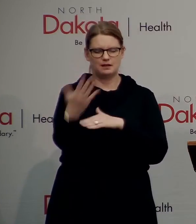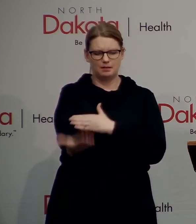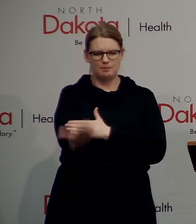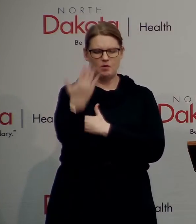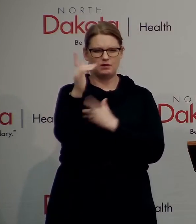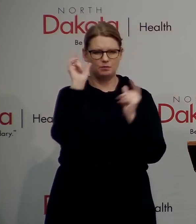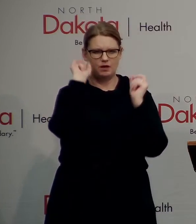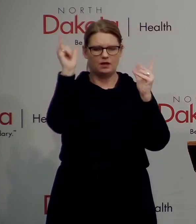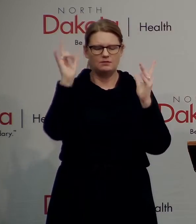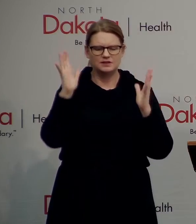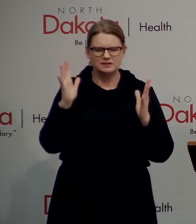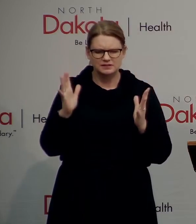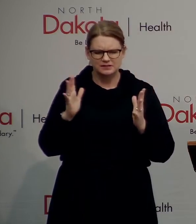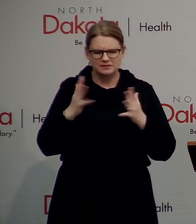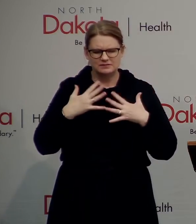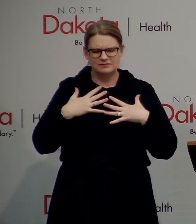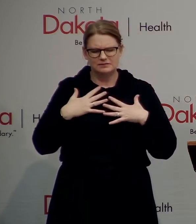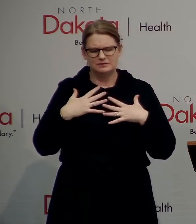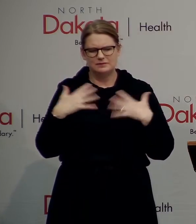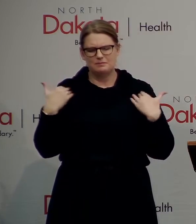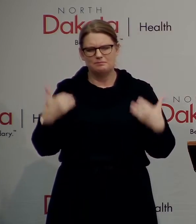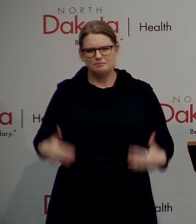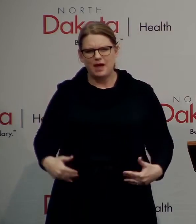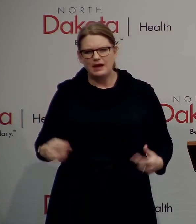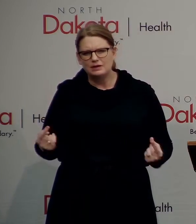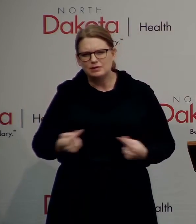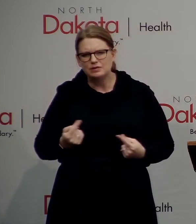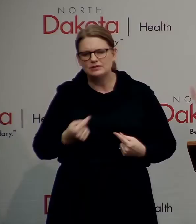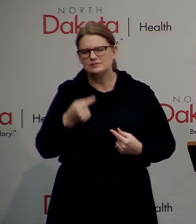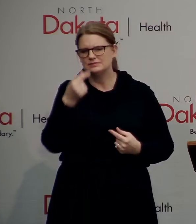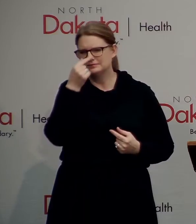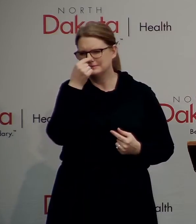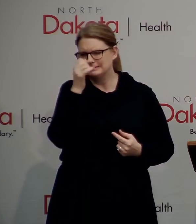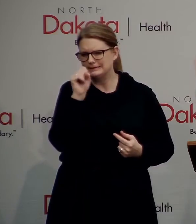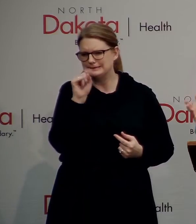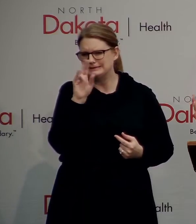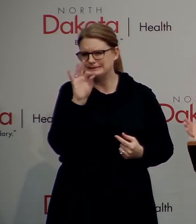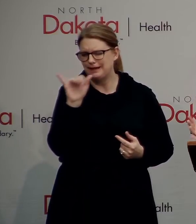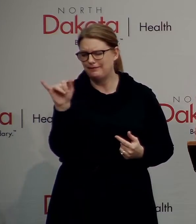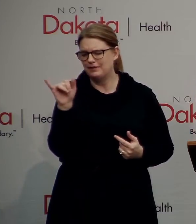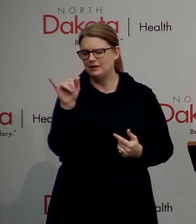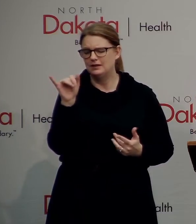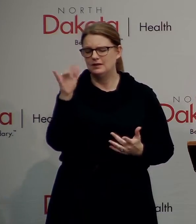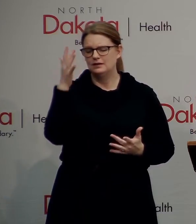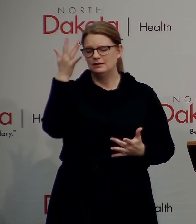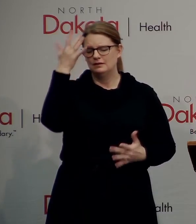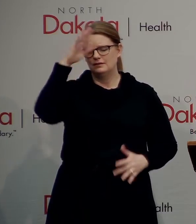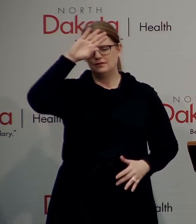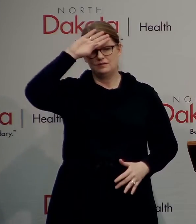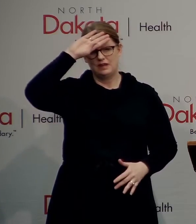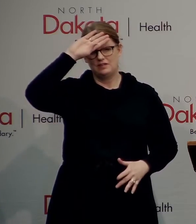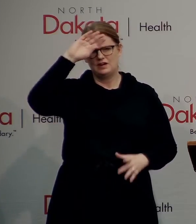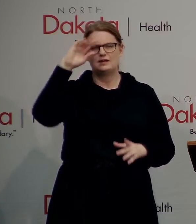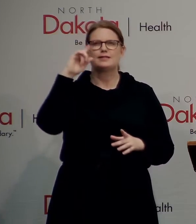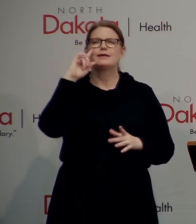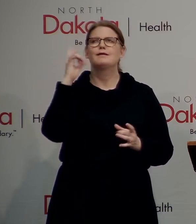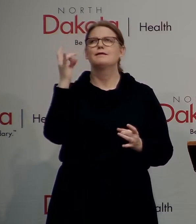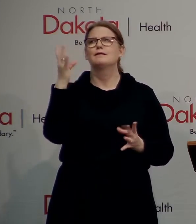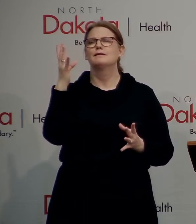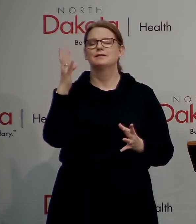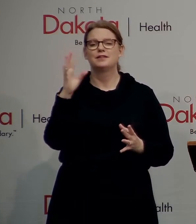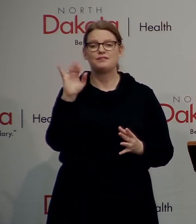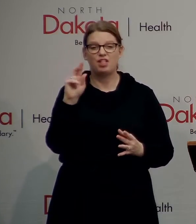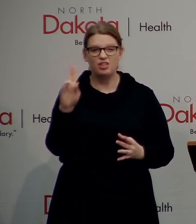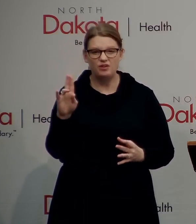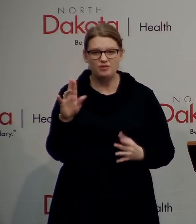have a fever, your throat hurts, your nose is stuffy, and you think, oh, I've got it. I've got the flu. You don't know where